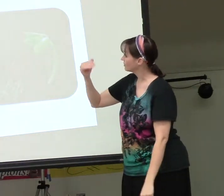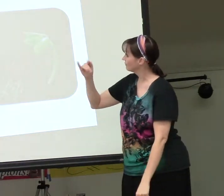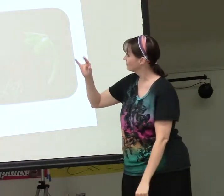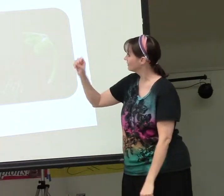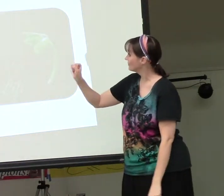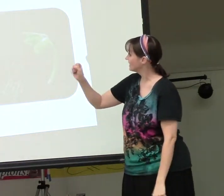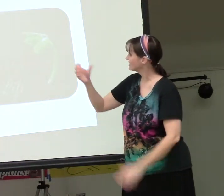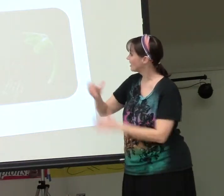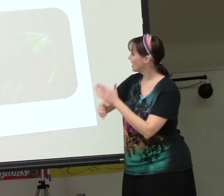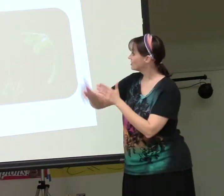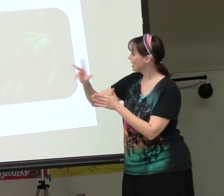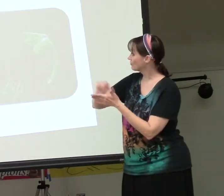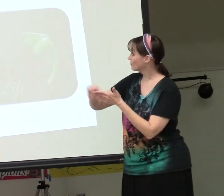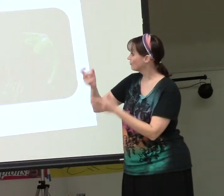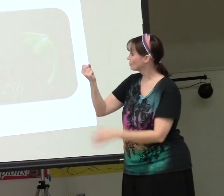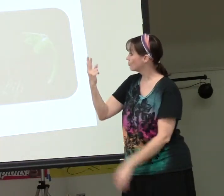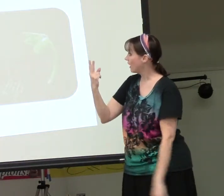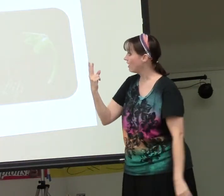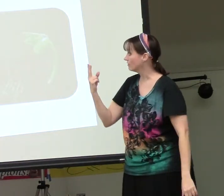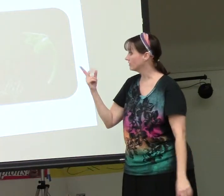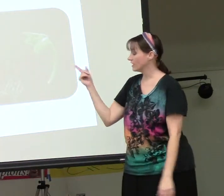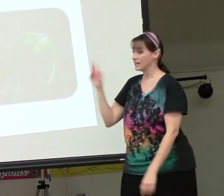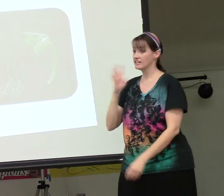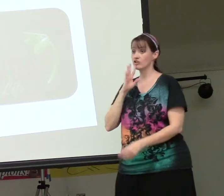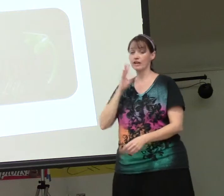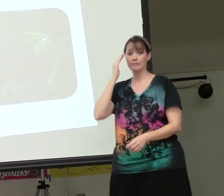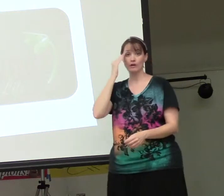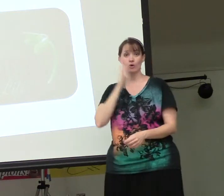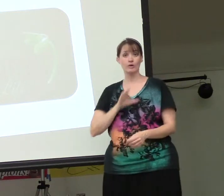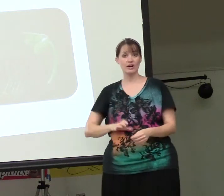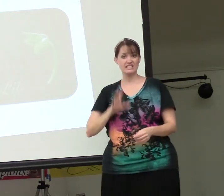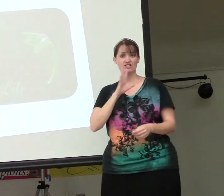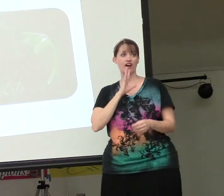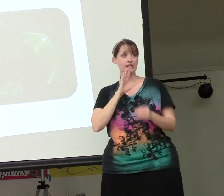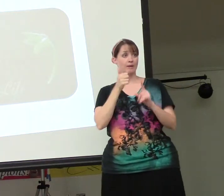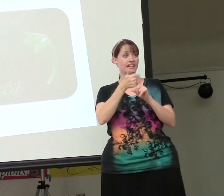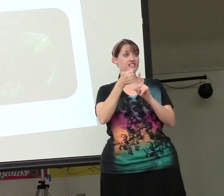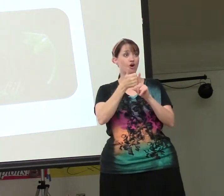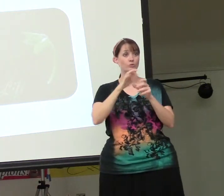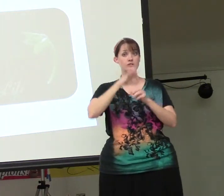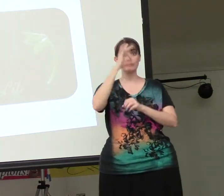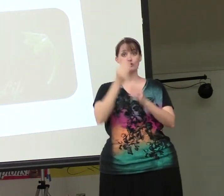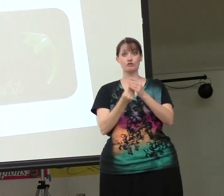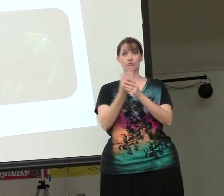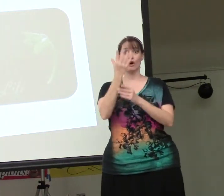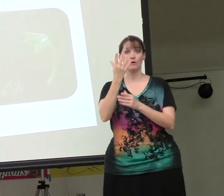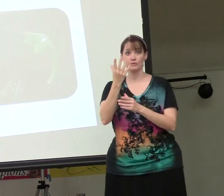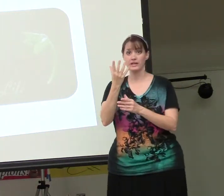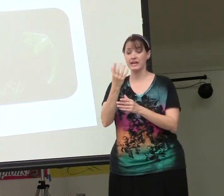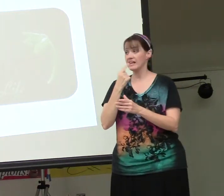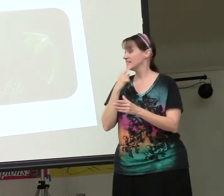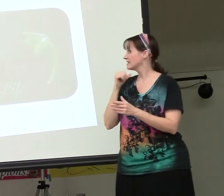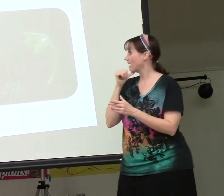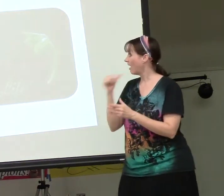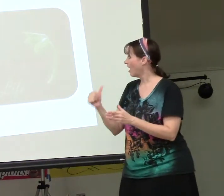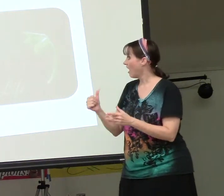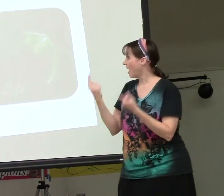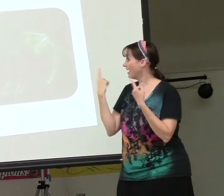in Philippians chapter 3, verse 12, he's talking about knowing Christ. He's talking about his own spiritual growth. He says, I have